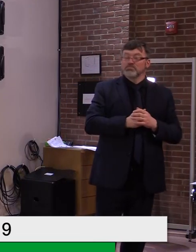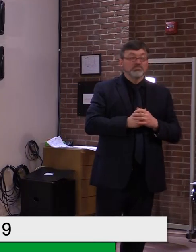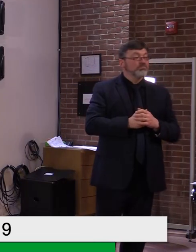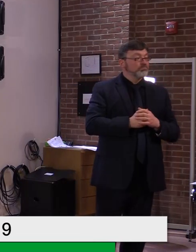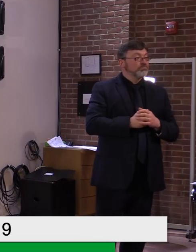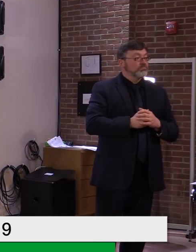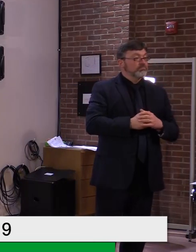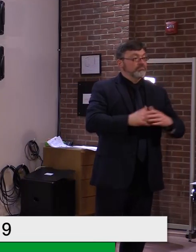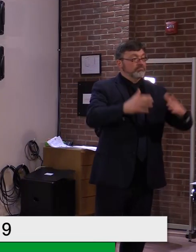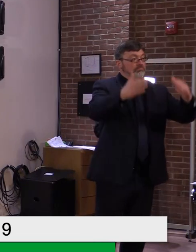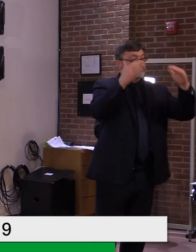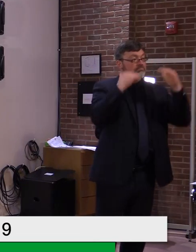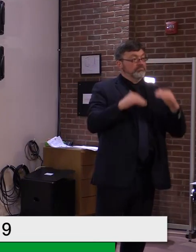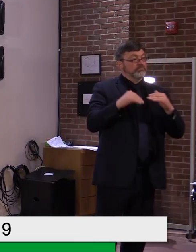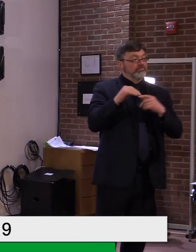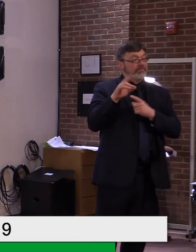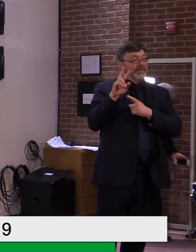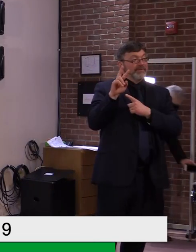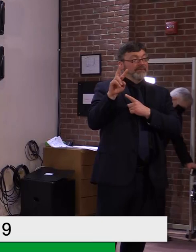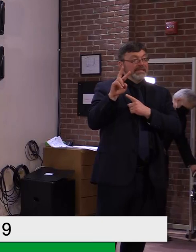Howard, VPR.